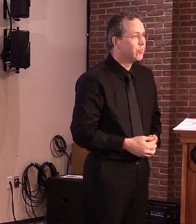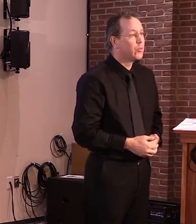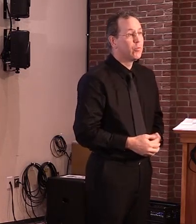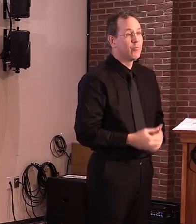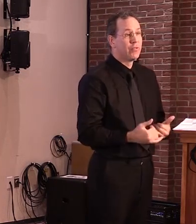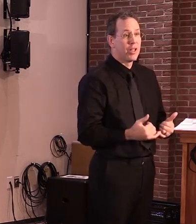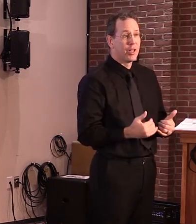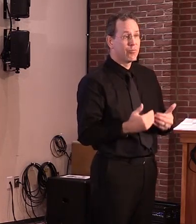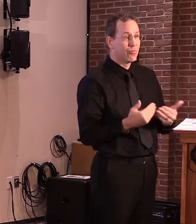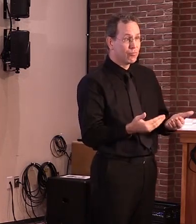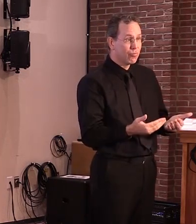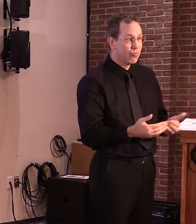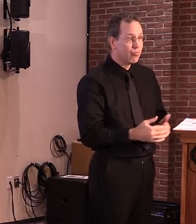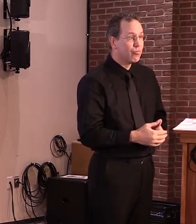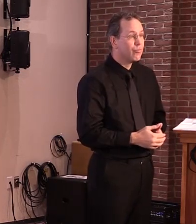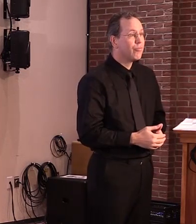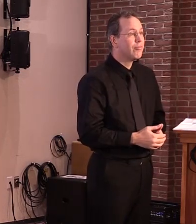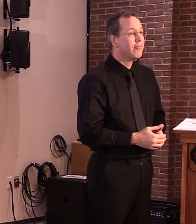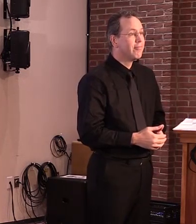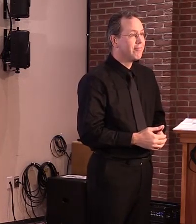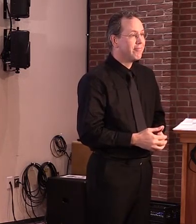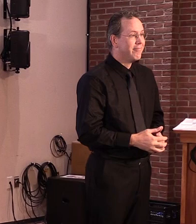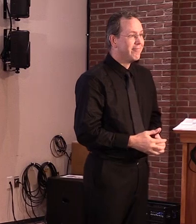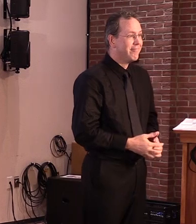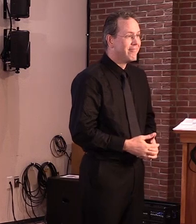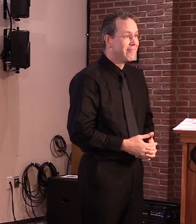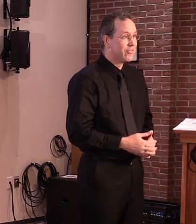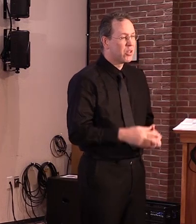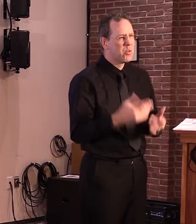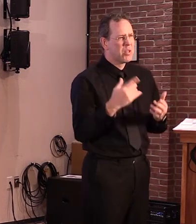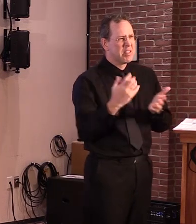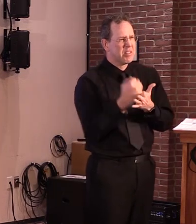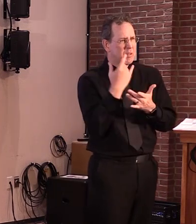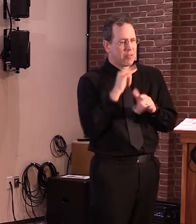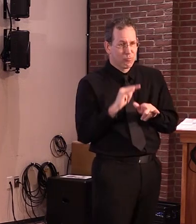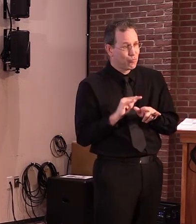we'll have to wait a minute while they get cleared for takeoff.